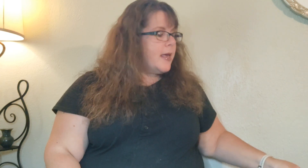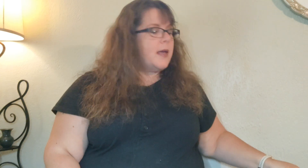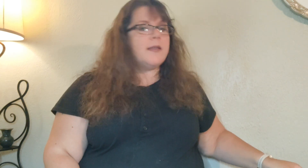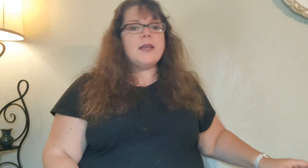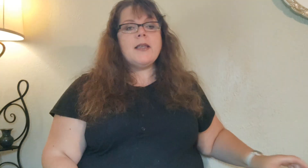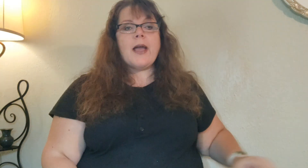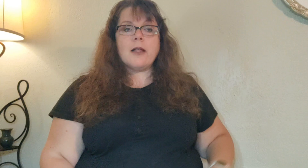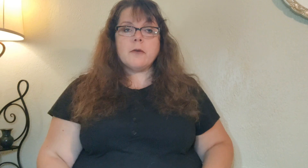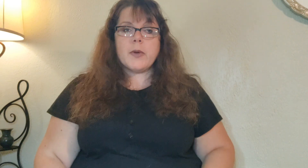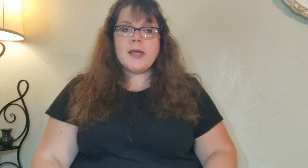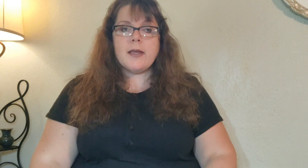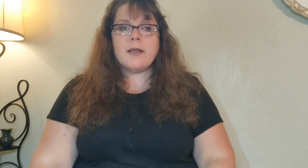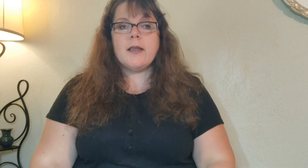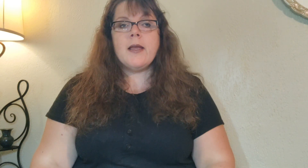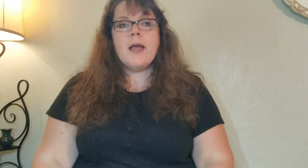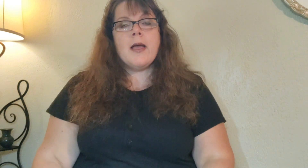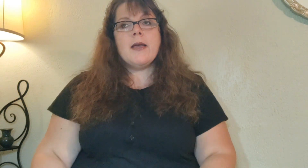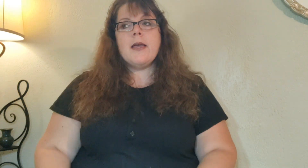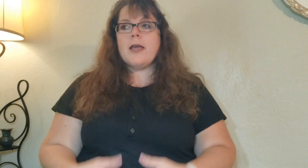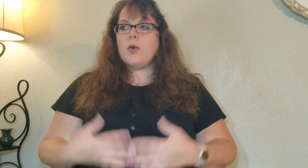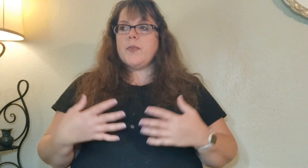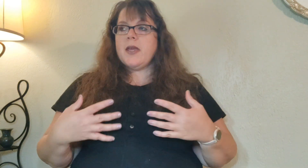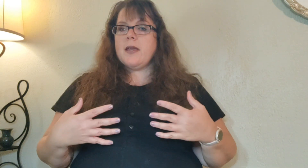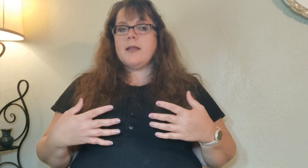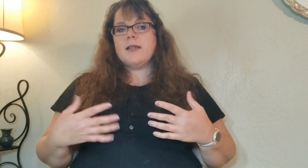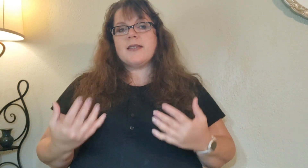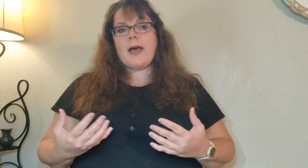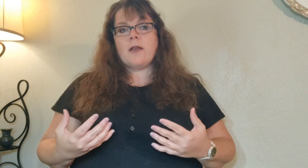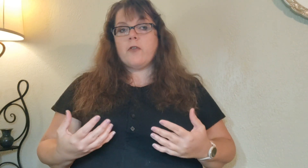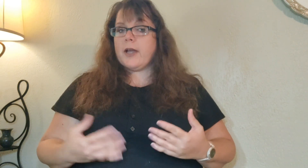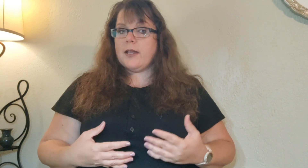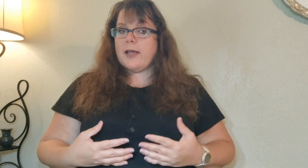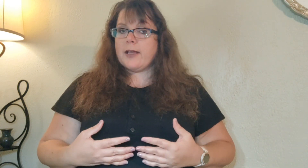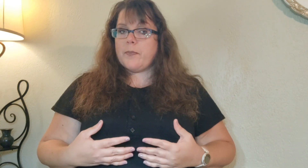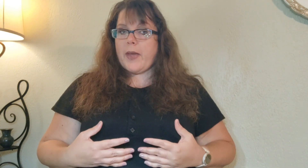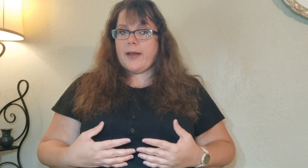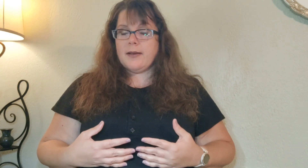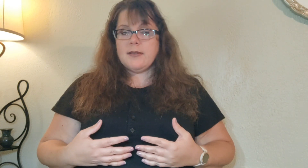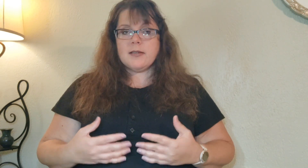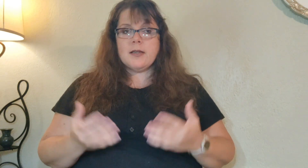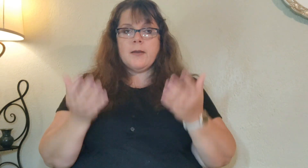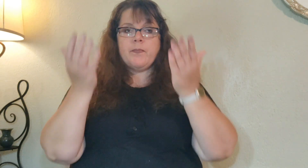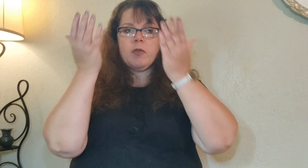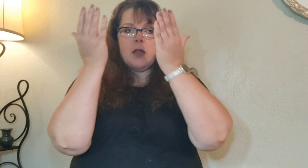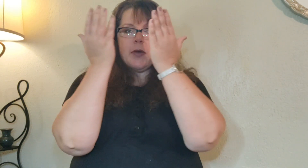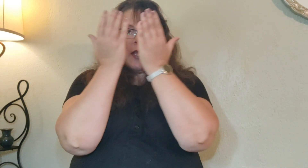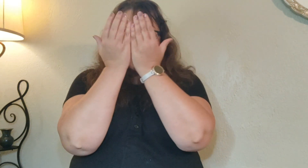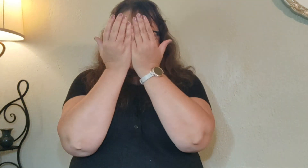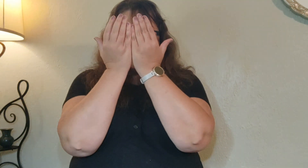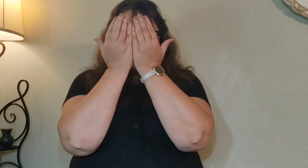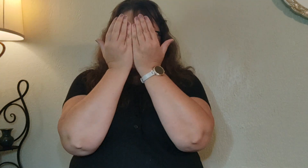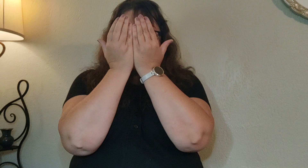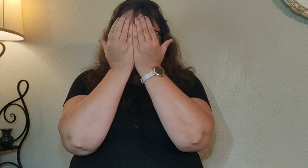And then Halloween, it would be the sign for kind of like a mask. You put your hands in front of